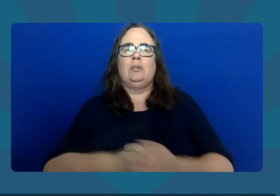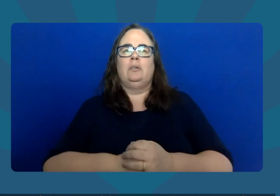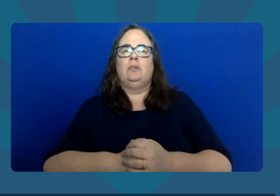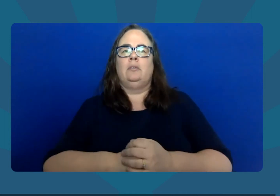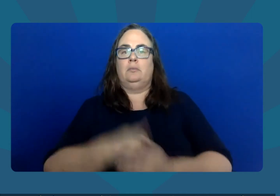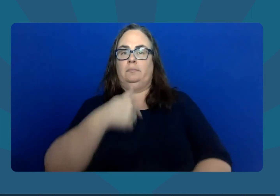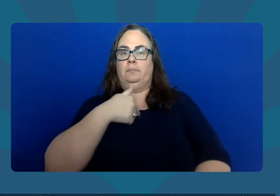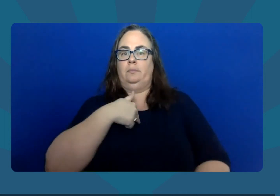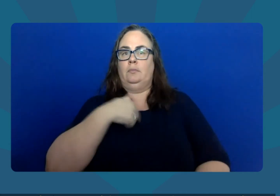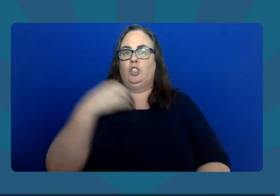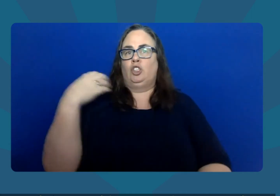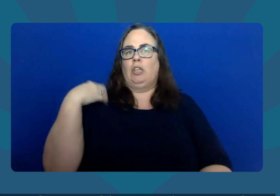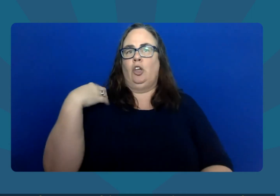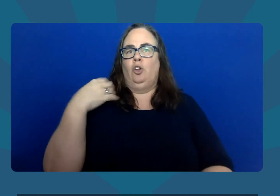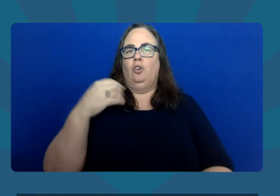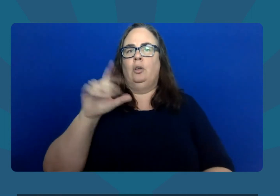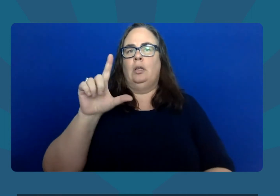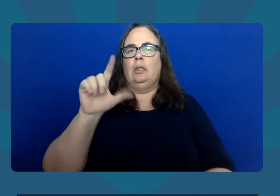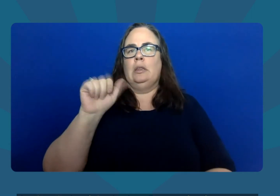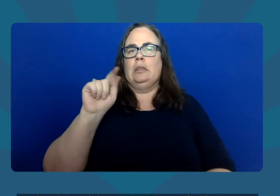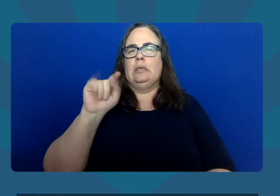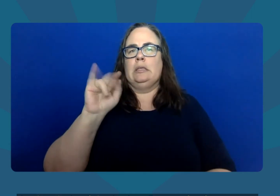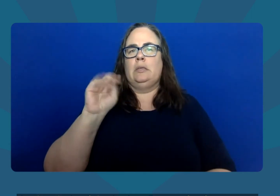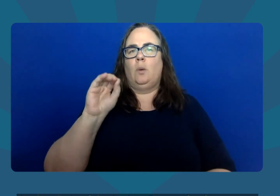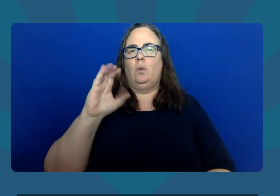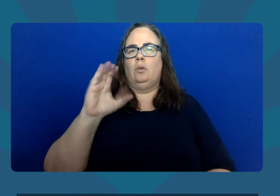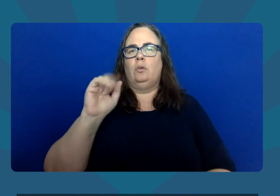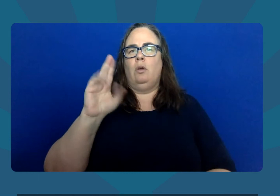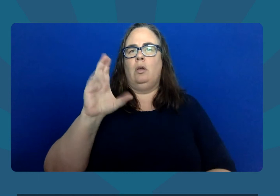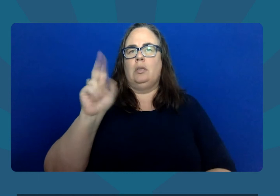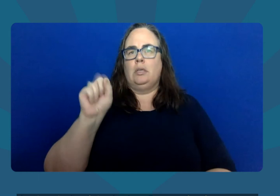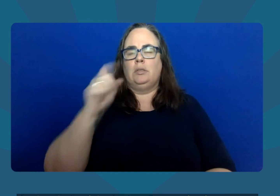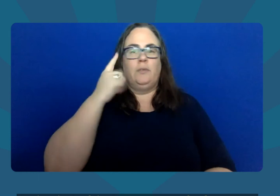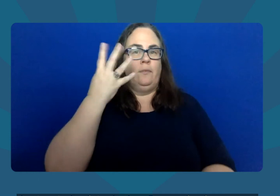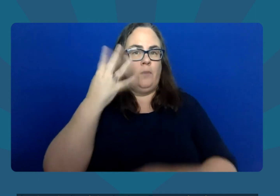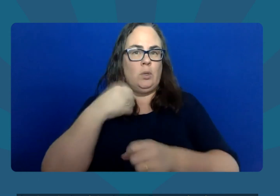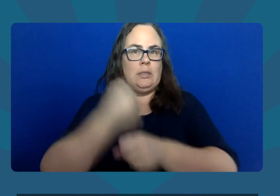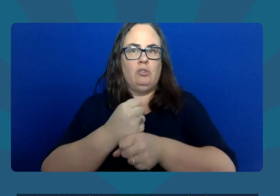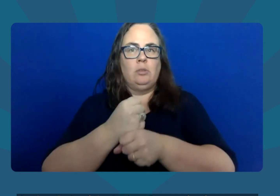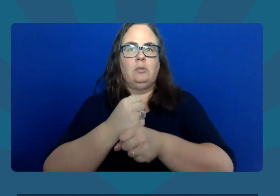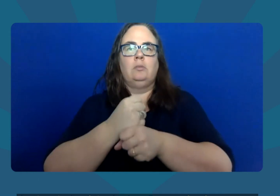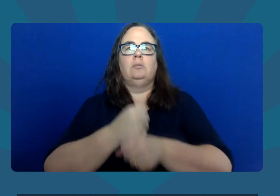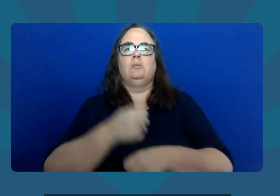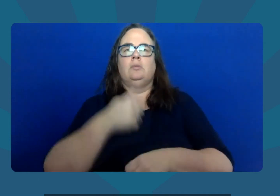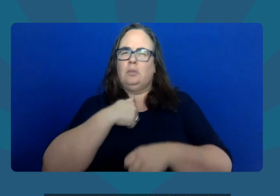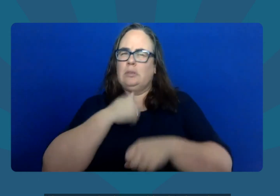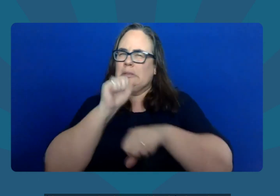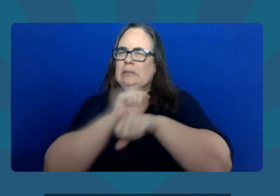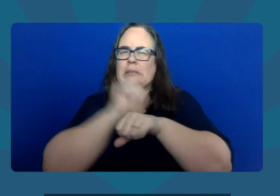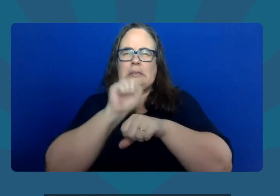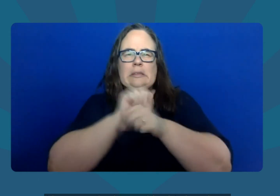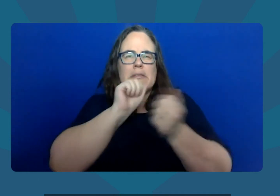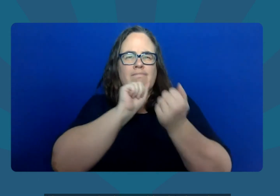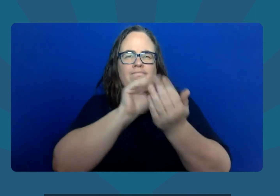threats to our future. As the chair of the Latino Caucus for 4 years, I have